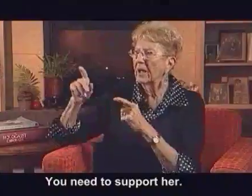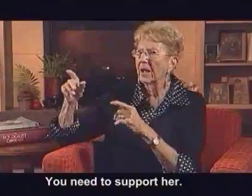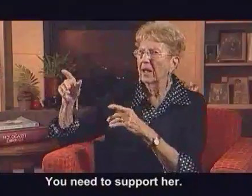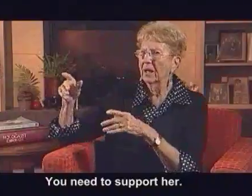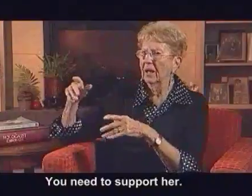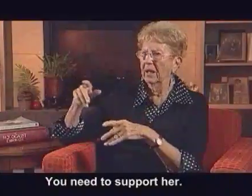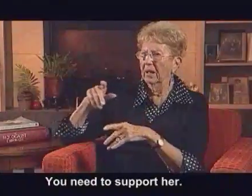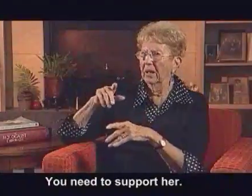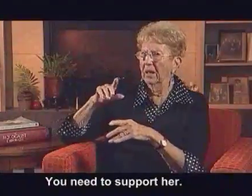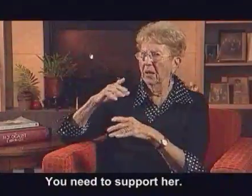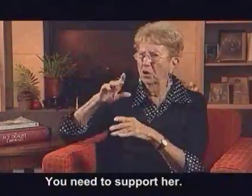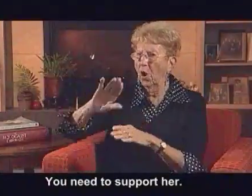need to support her.